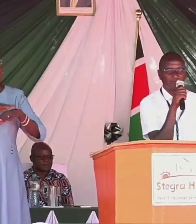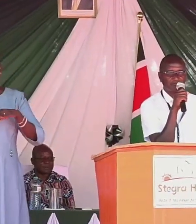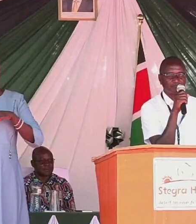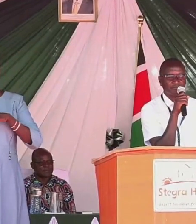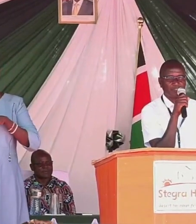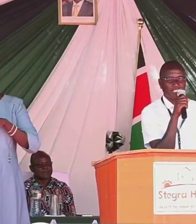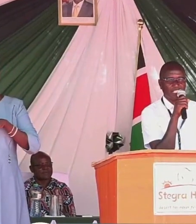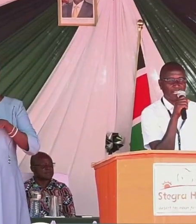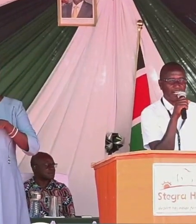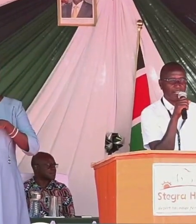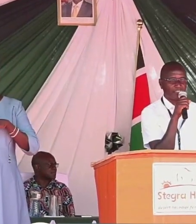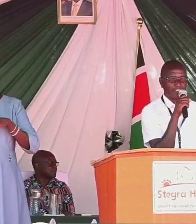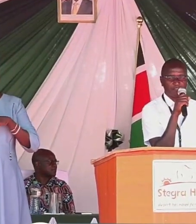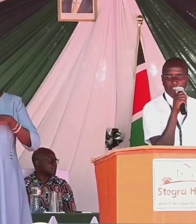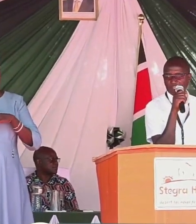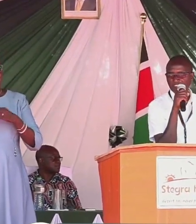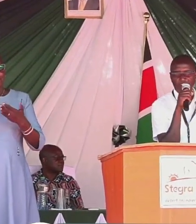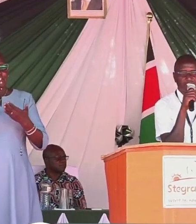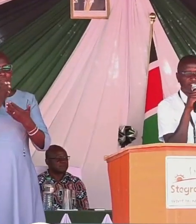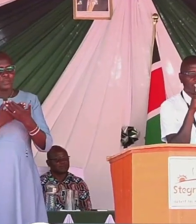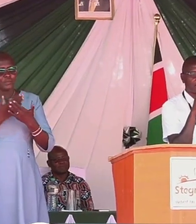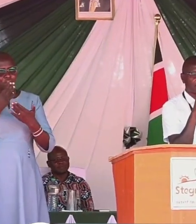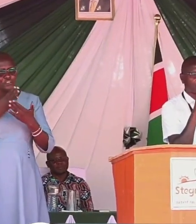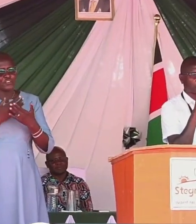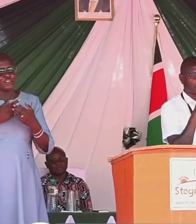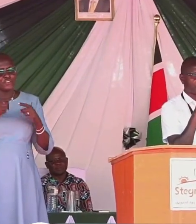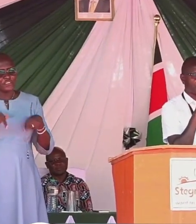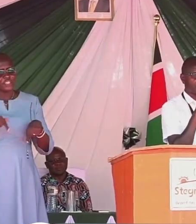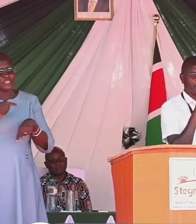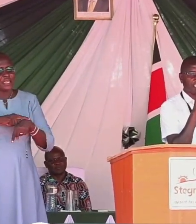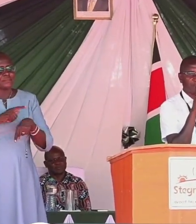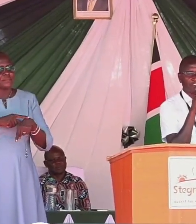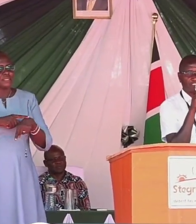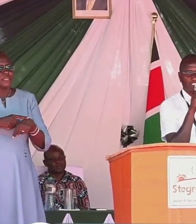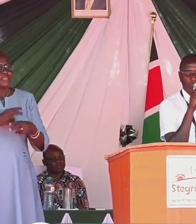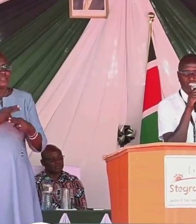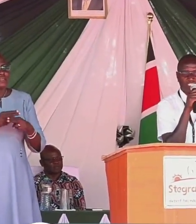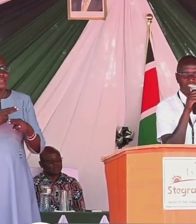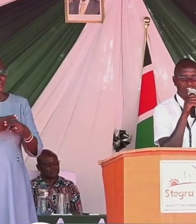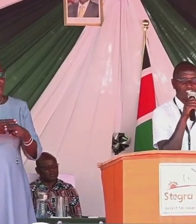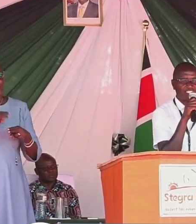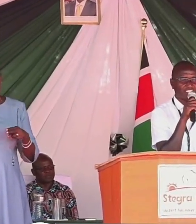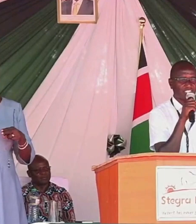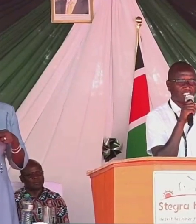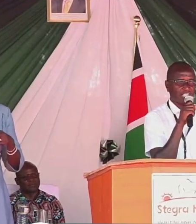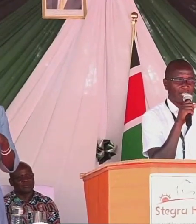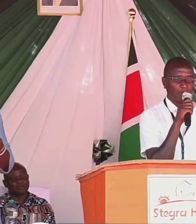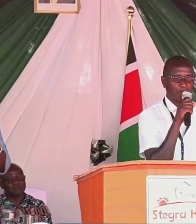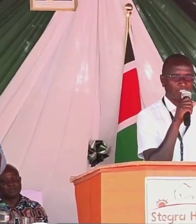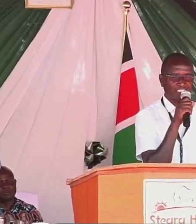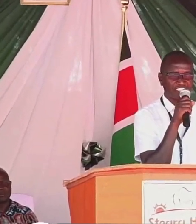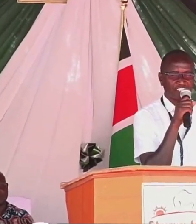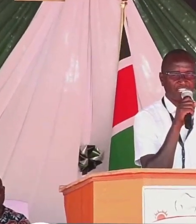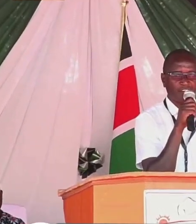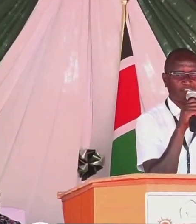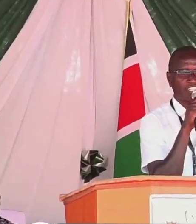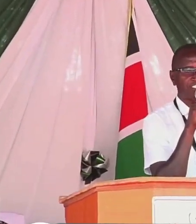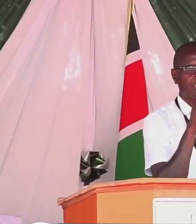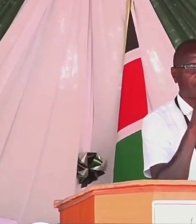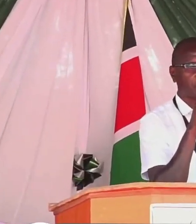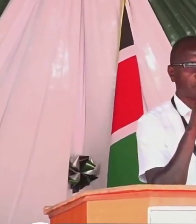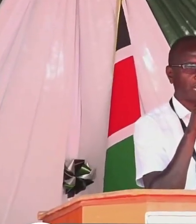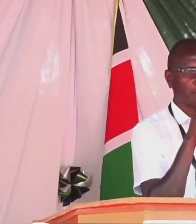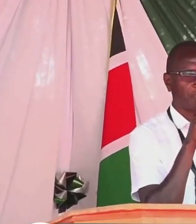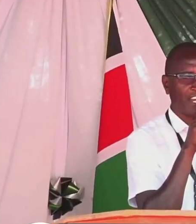afternoon. Thank you very much for giving us this opportunity. My name is Dr. Mwangi Gishui. I'm a practitioner of